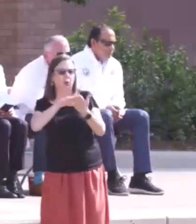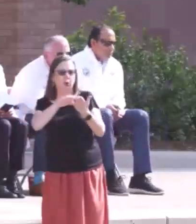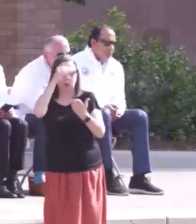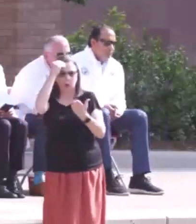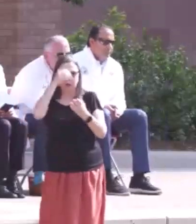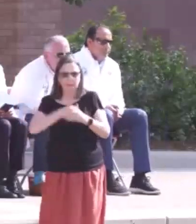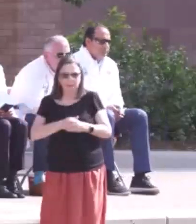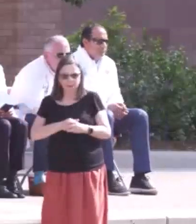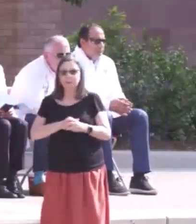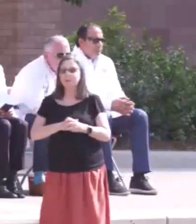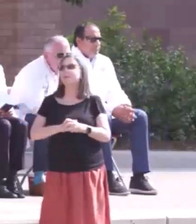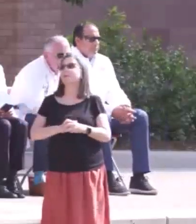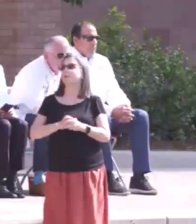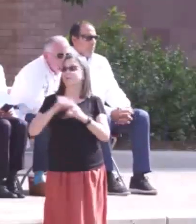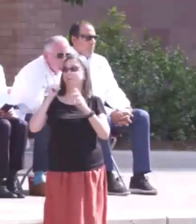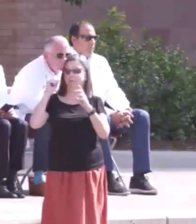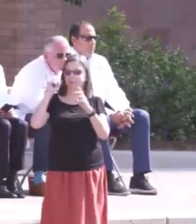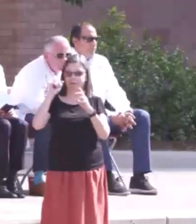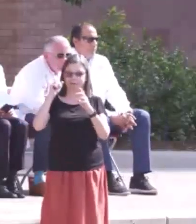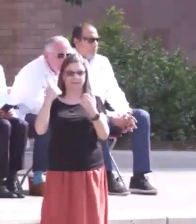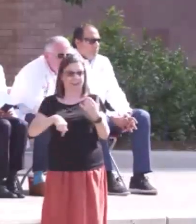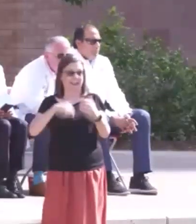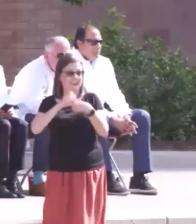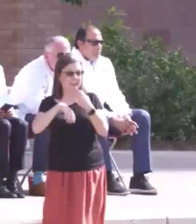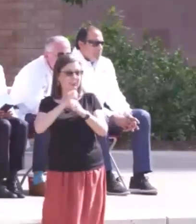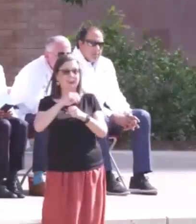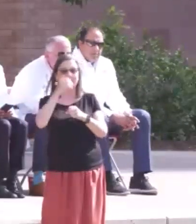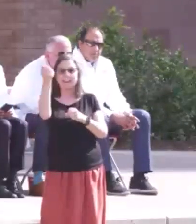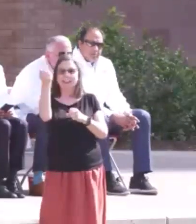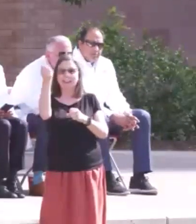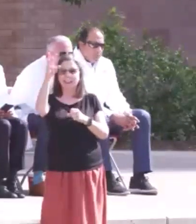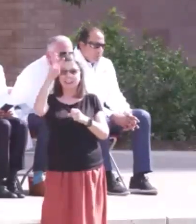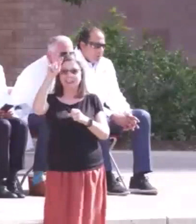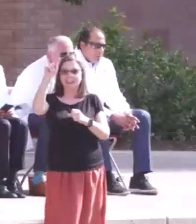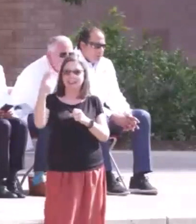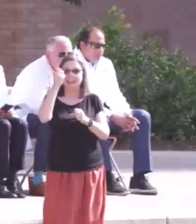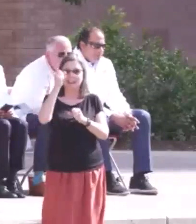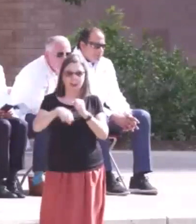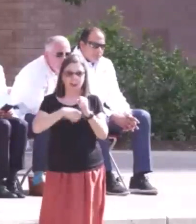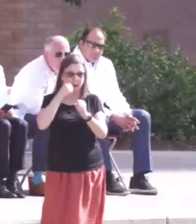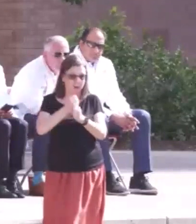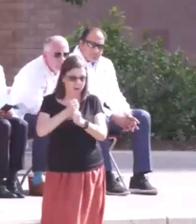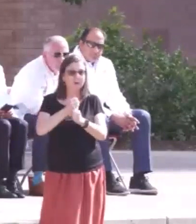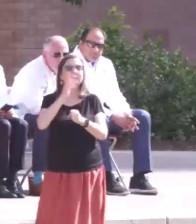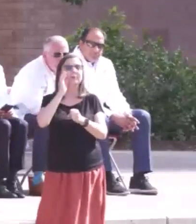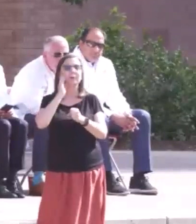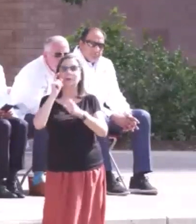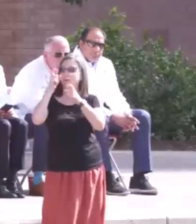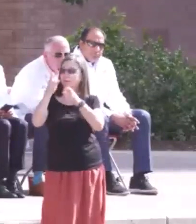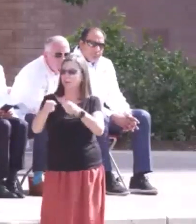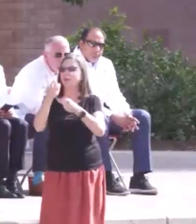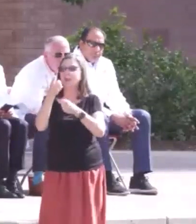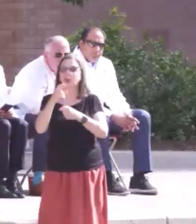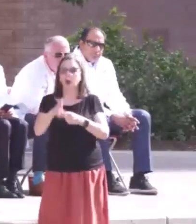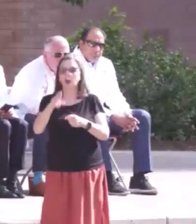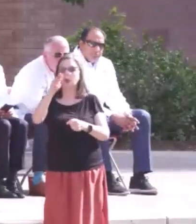The 16th Annual Faculty Professionalism Award will be awarded this year to Dr. Matt